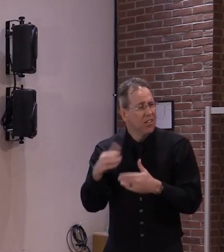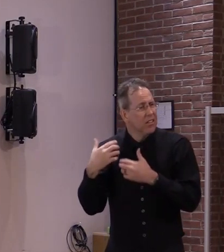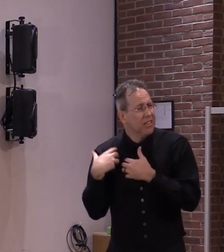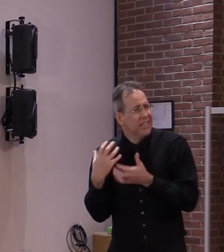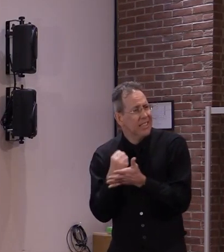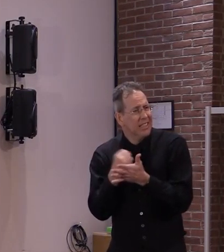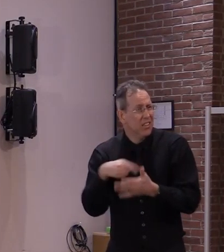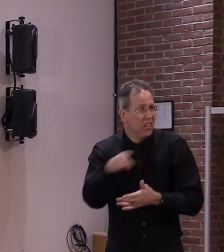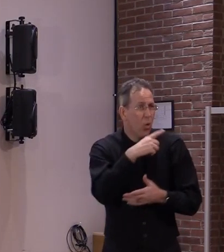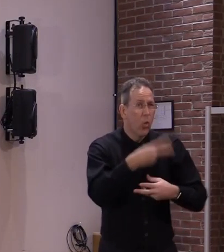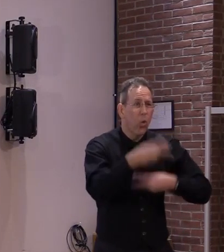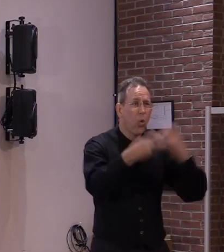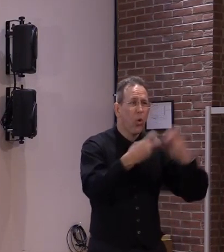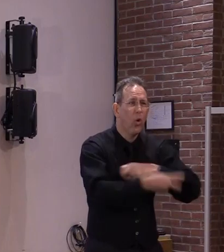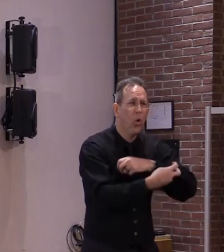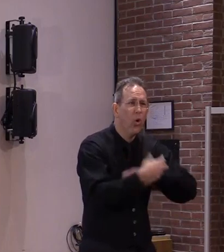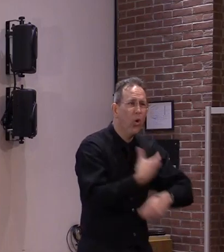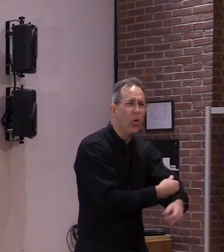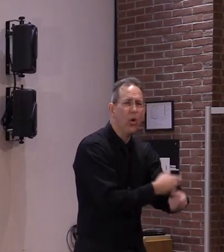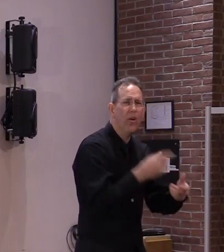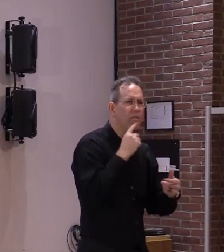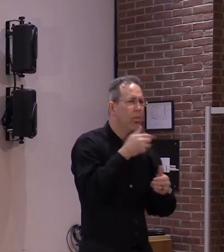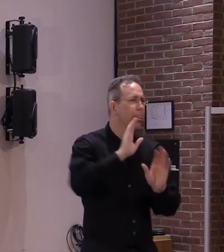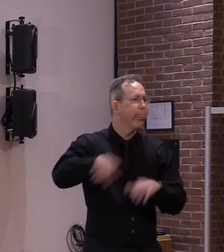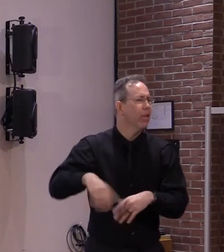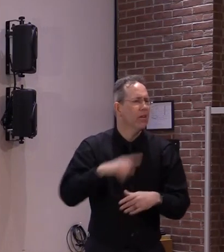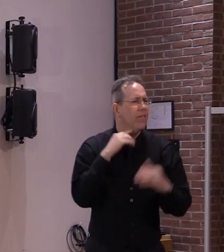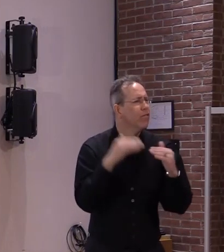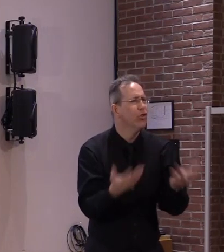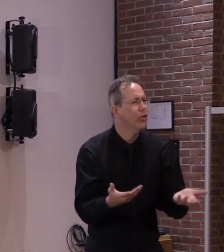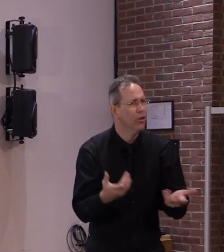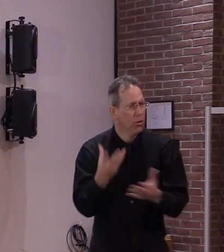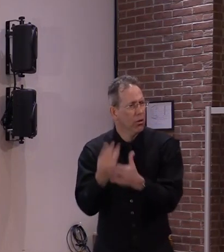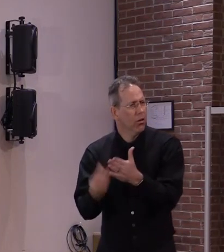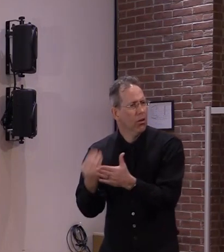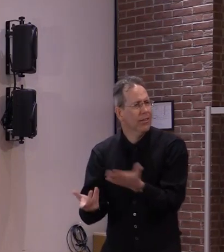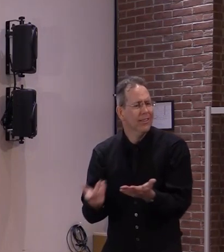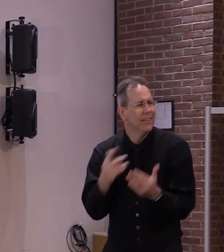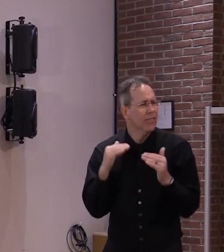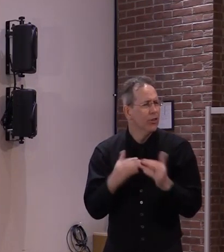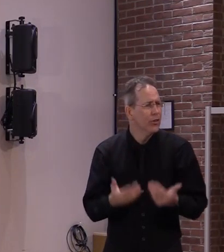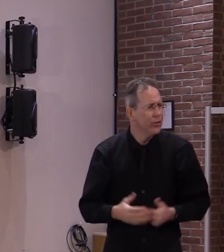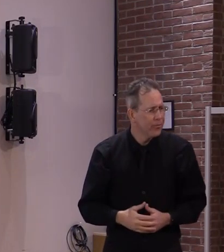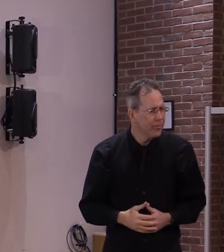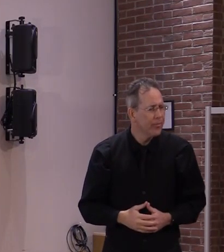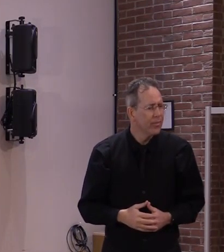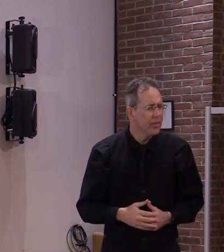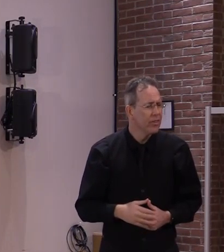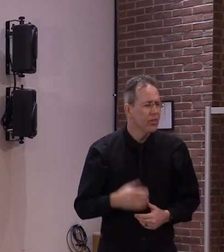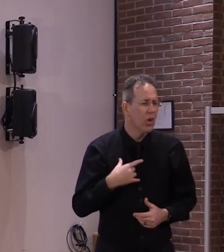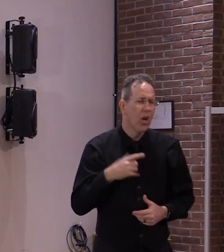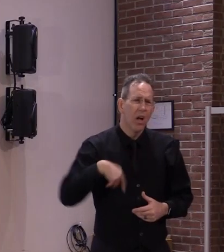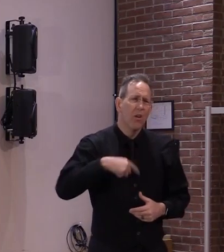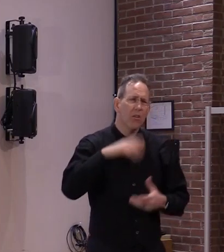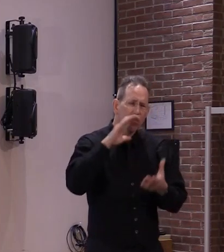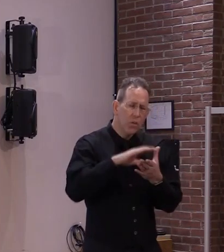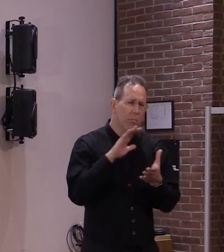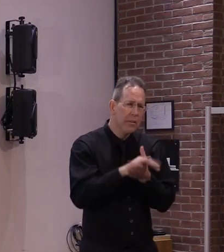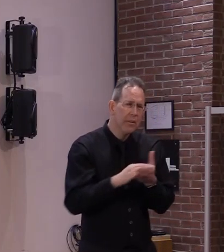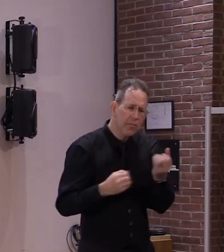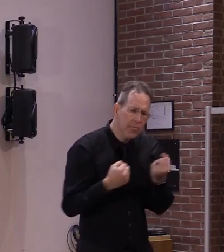is the best way to go. And hopefully everybody has gotten the message now, given all